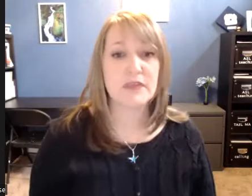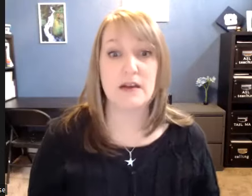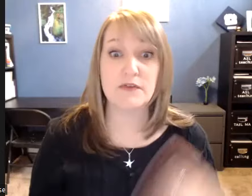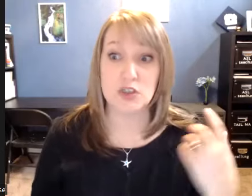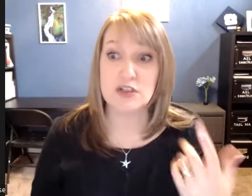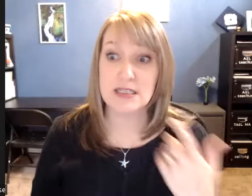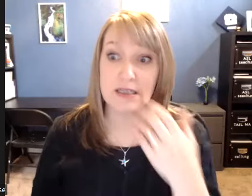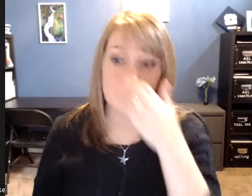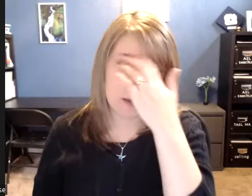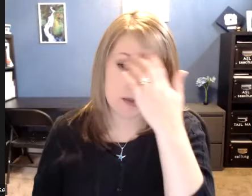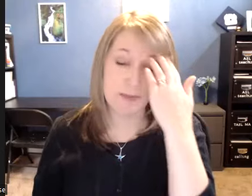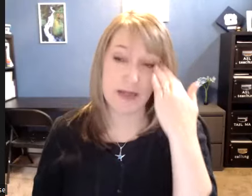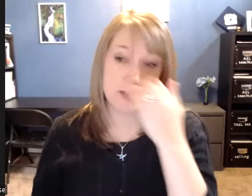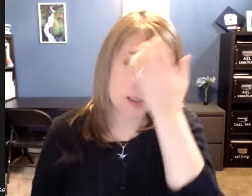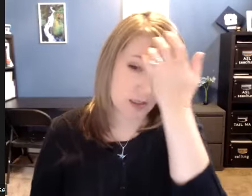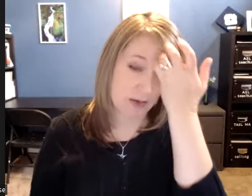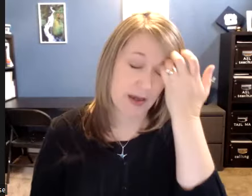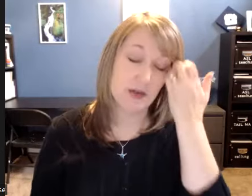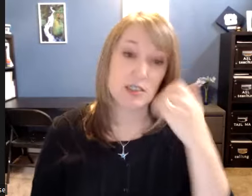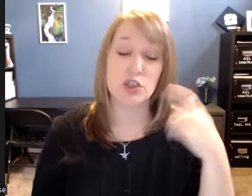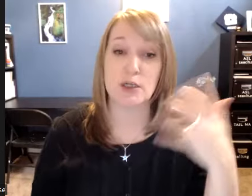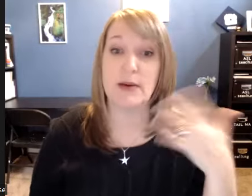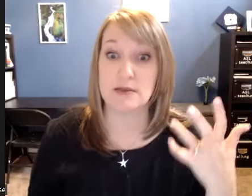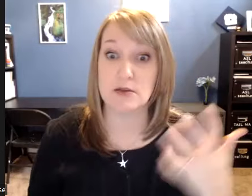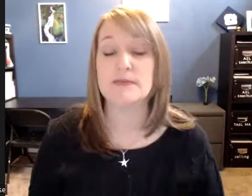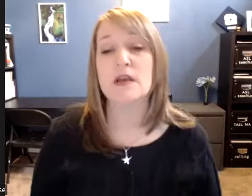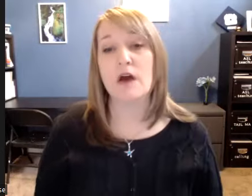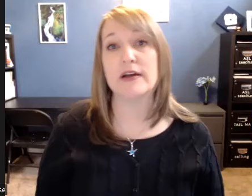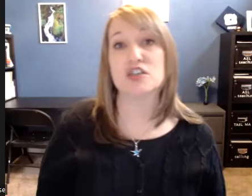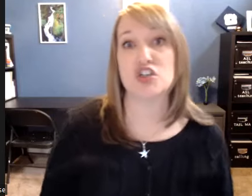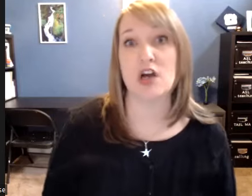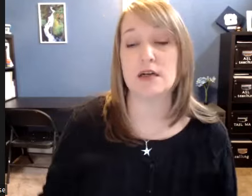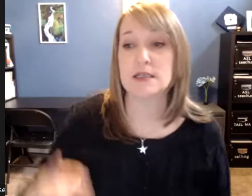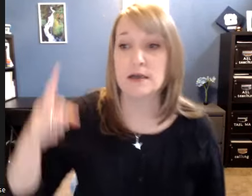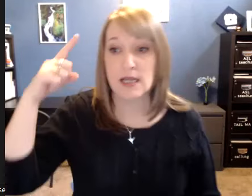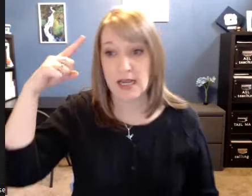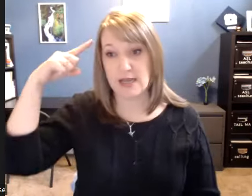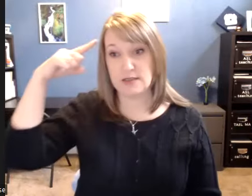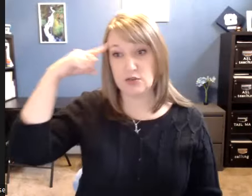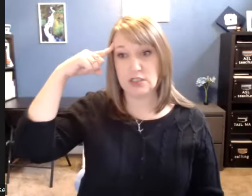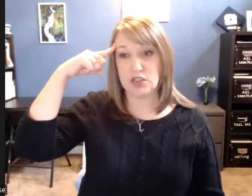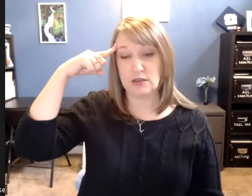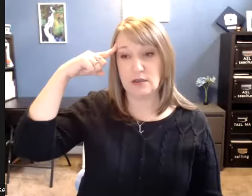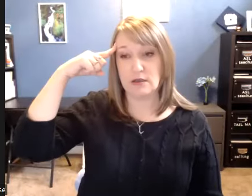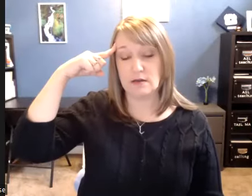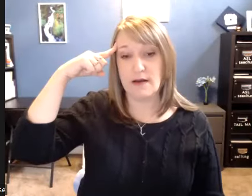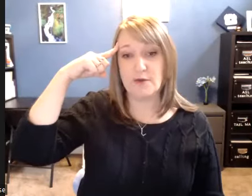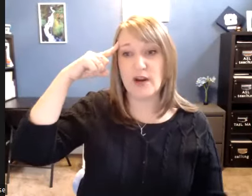And of course, you need the non-manual sign to go with that. You need to look puzzled. All right, shocked is you touch your